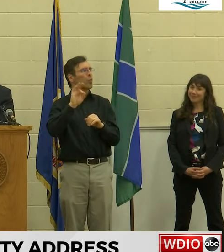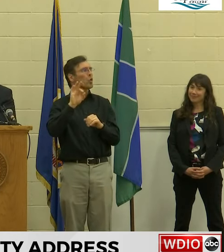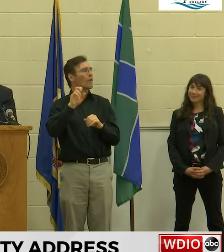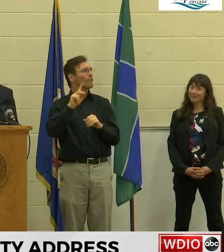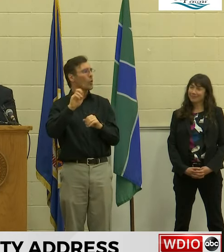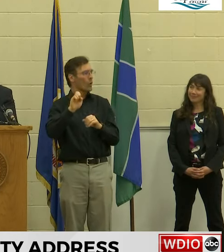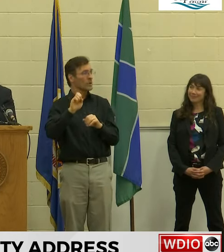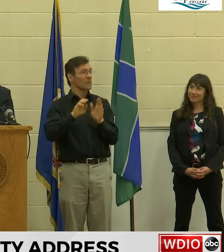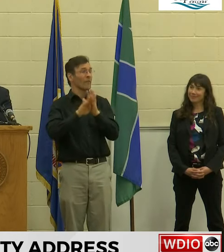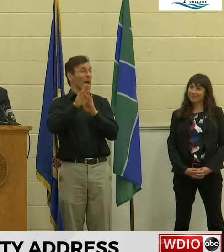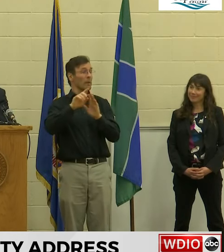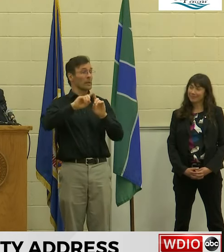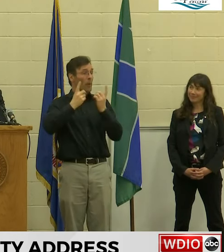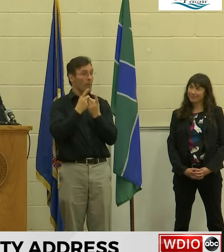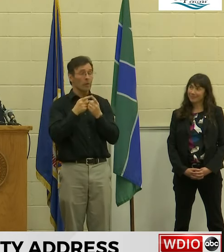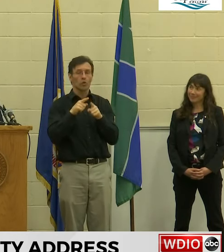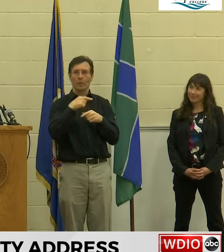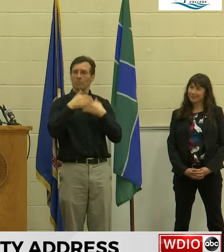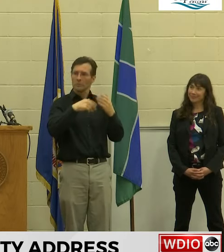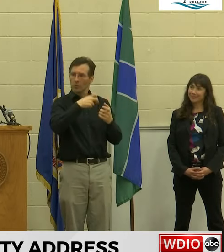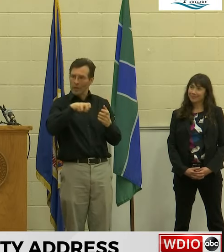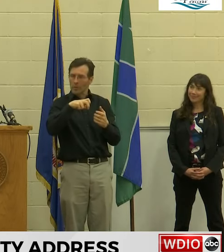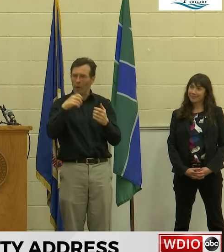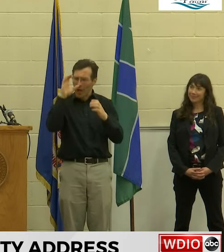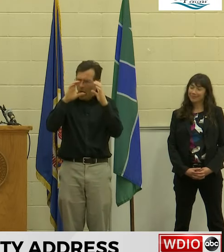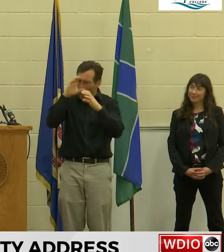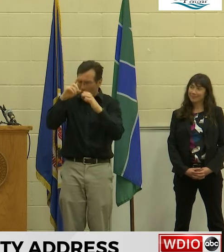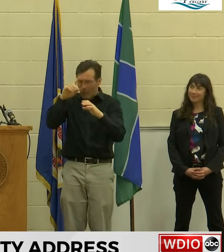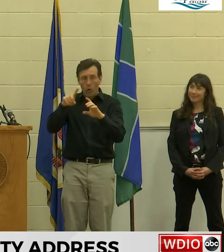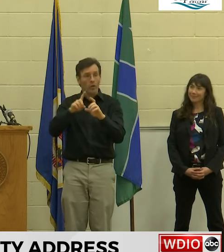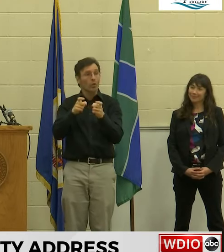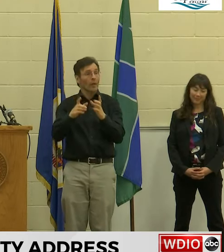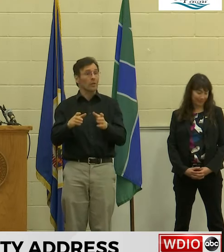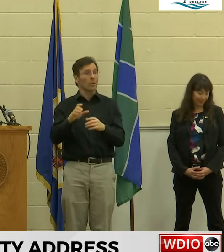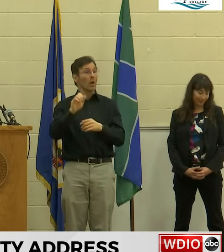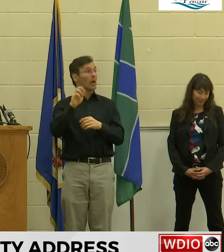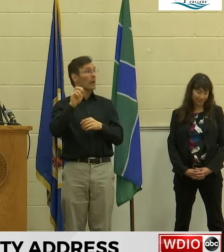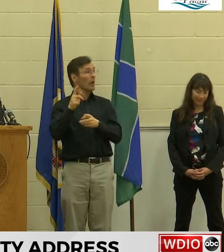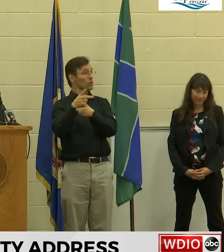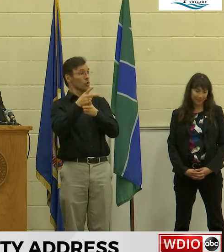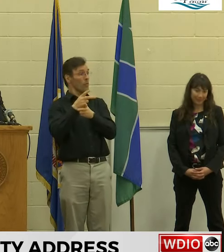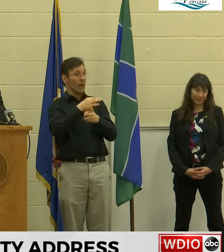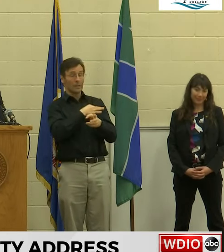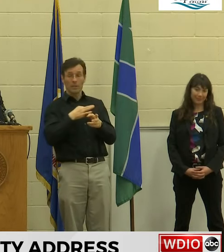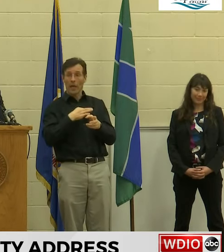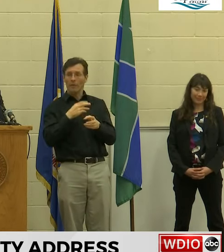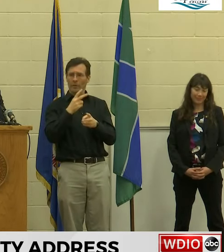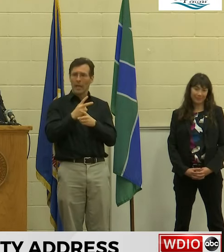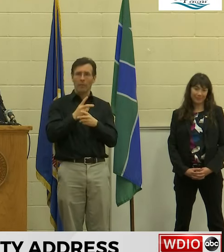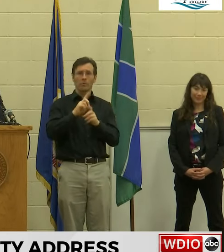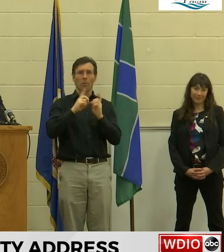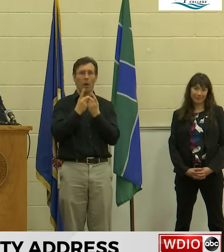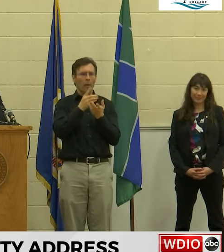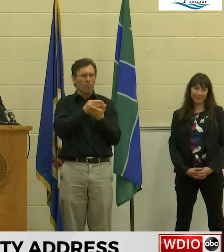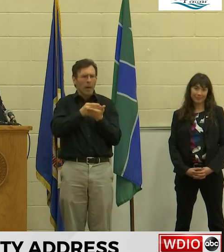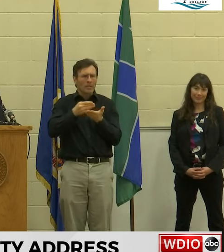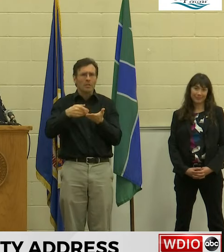several months of transition while the city searched for director. Carol supervised staff, kept department budgets,